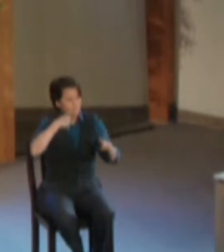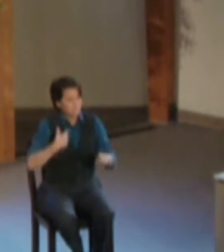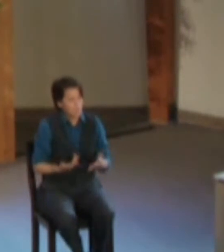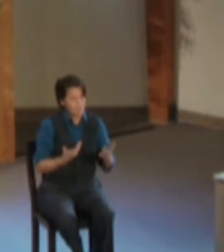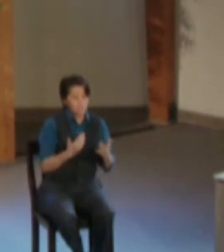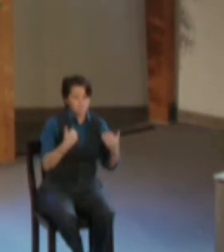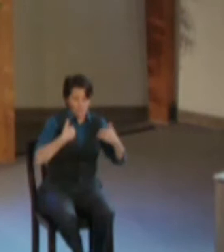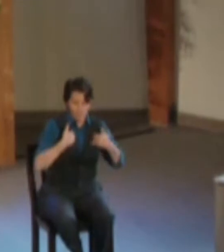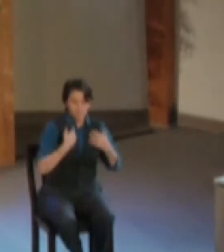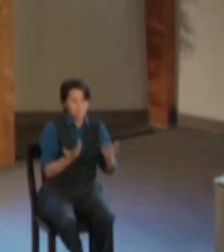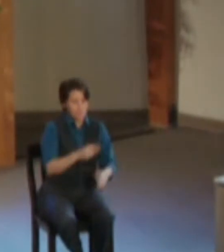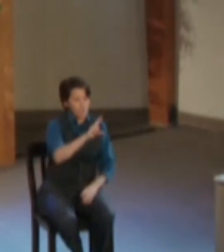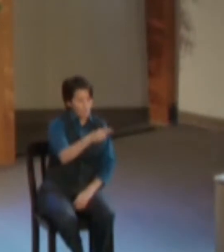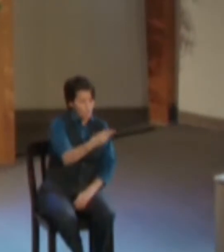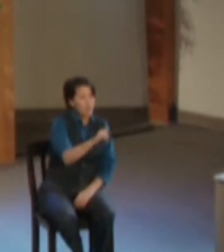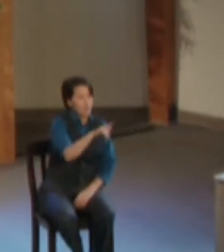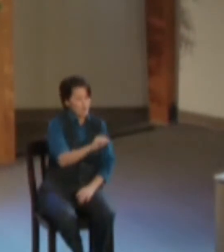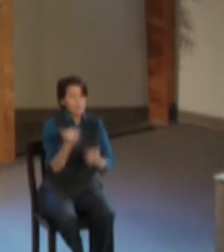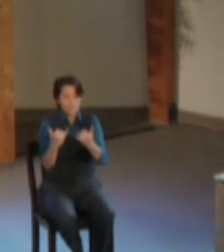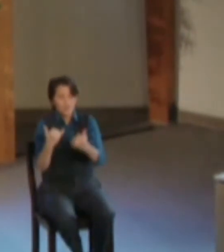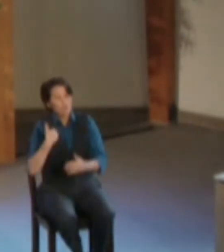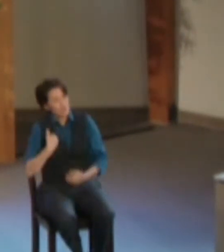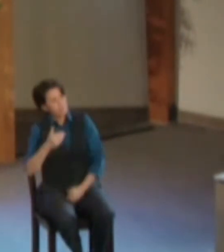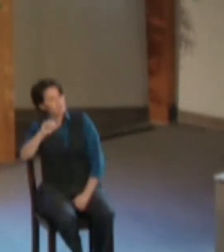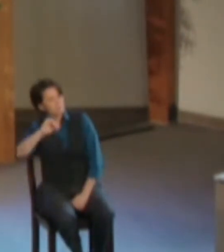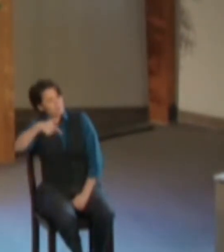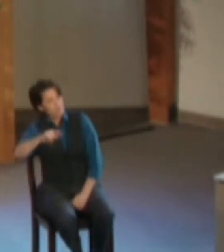to his own apartment and a future.